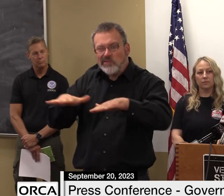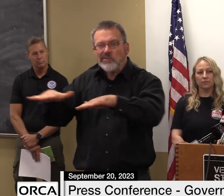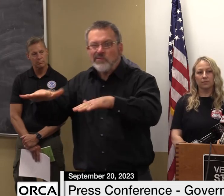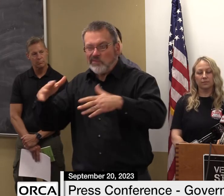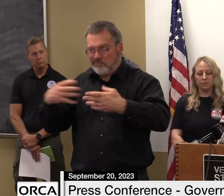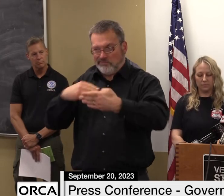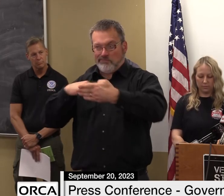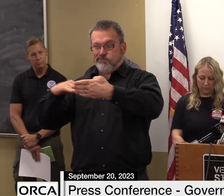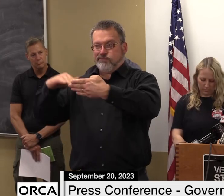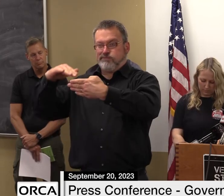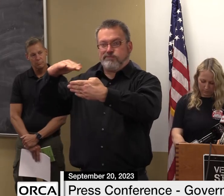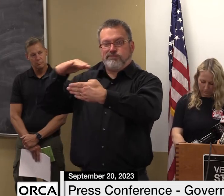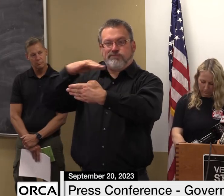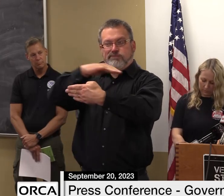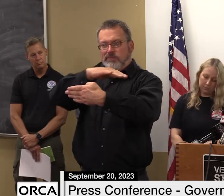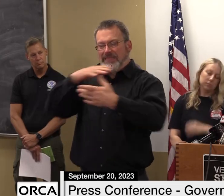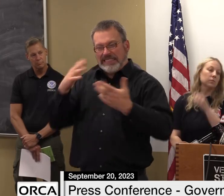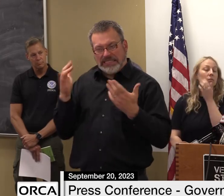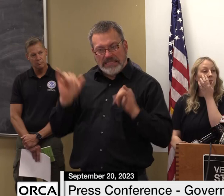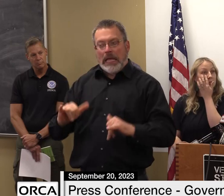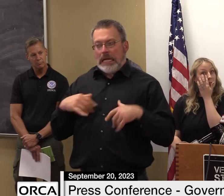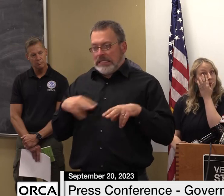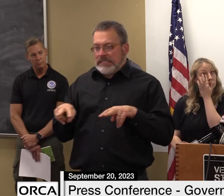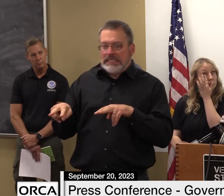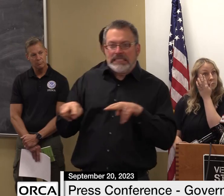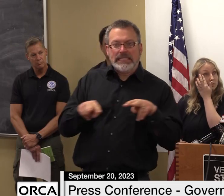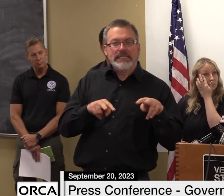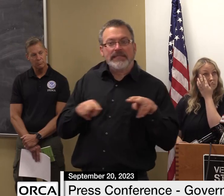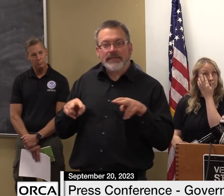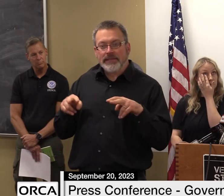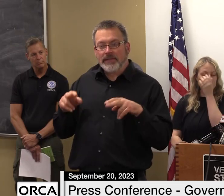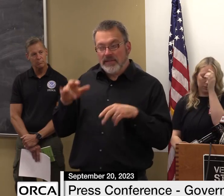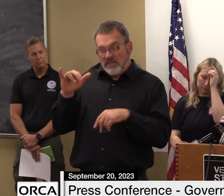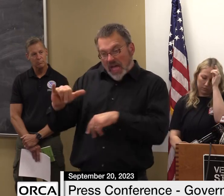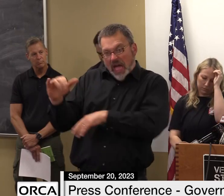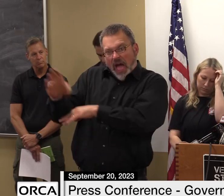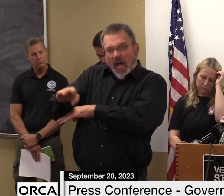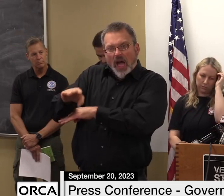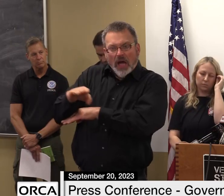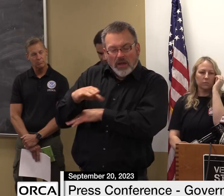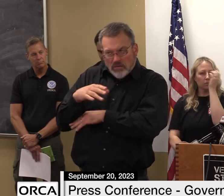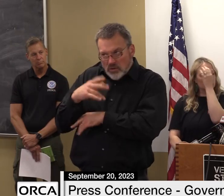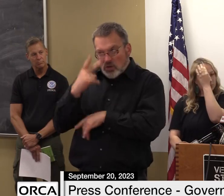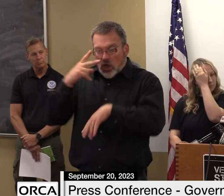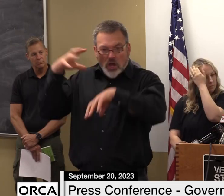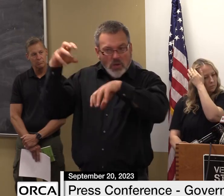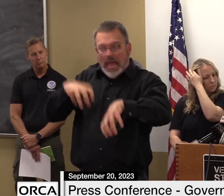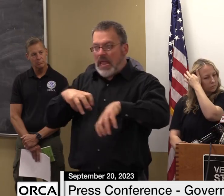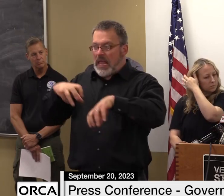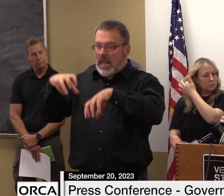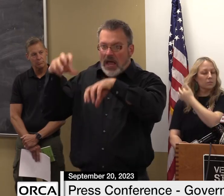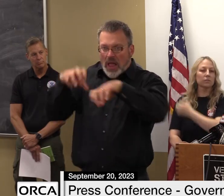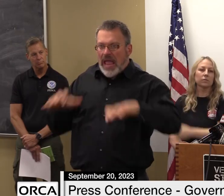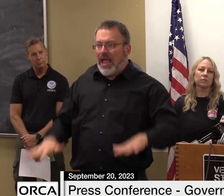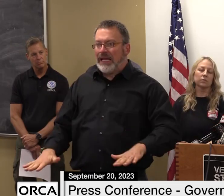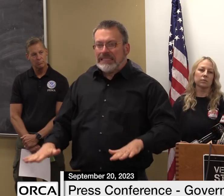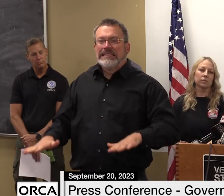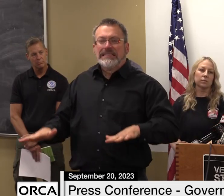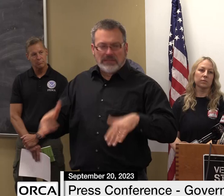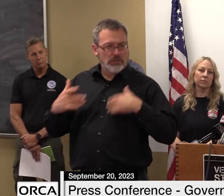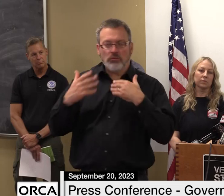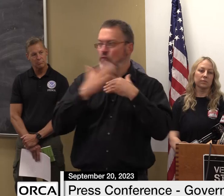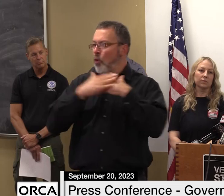level. Throughout the afternoon, the forecast worsened and the tone and volume of warning emails from our Downtown Business